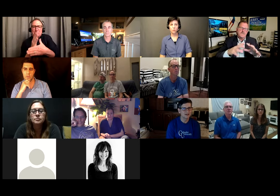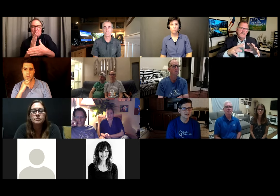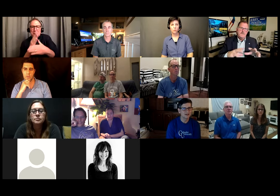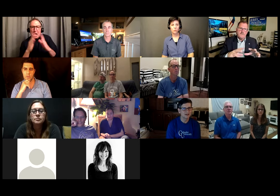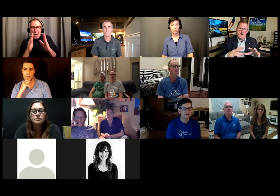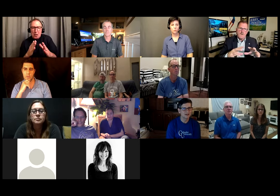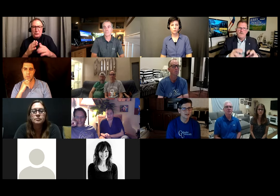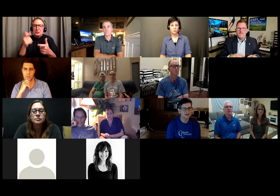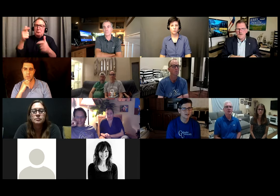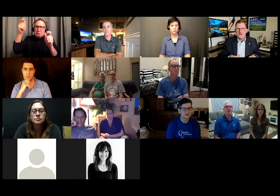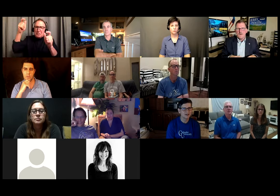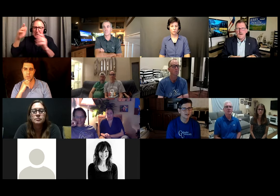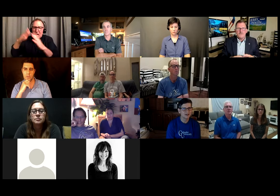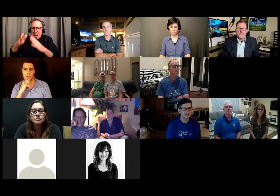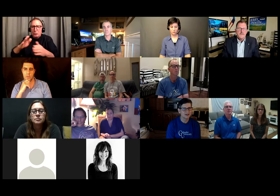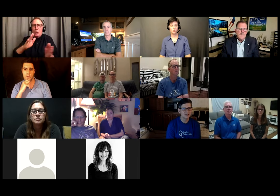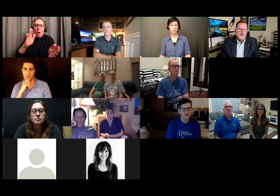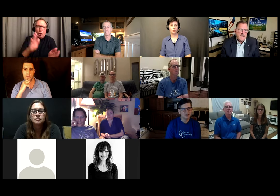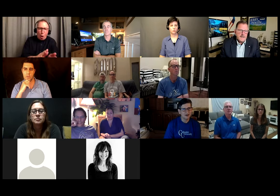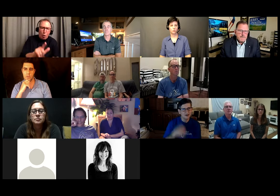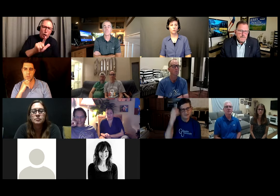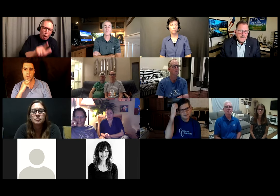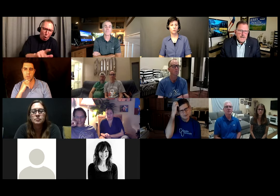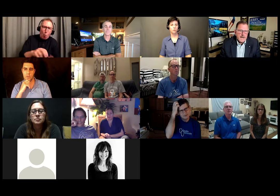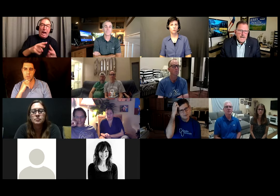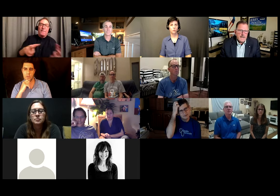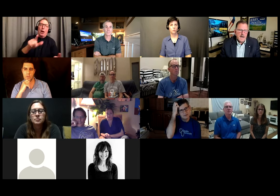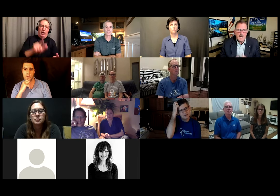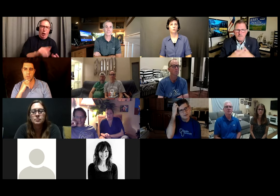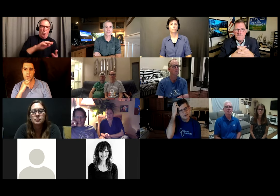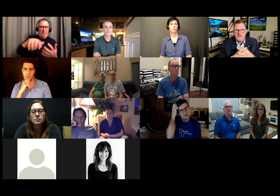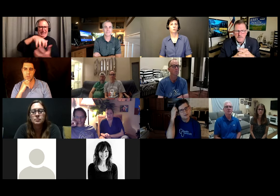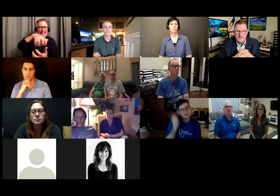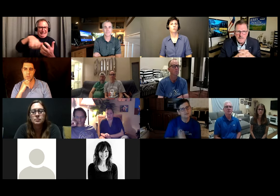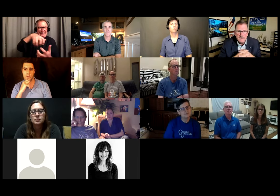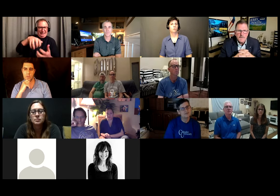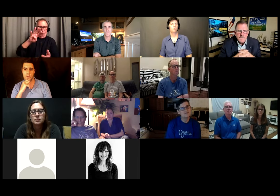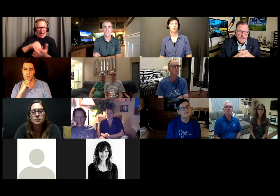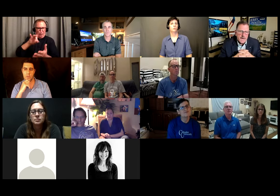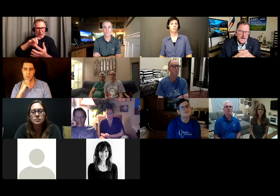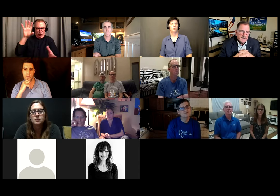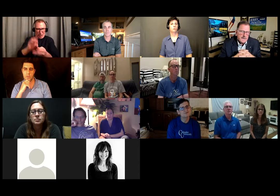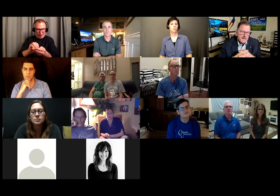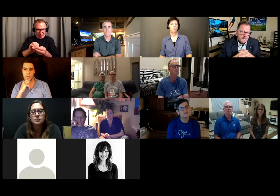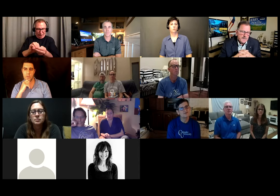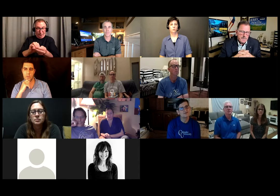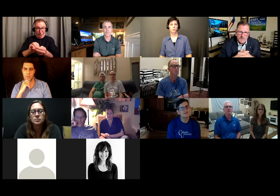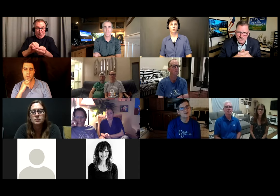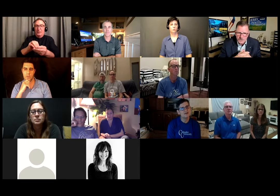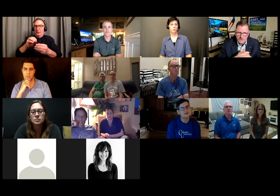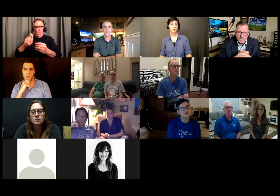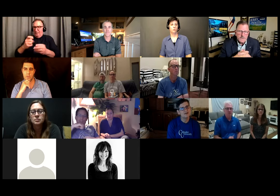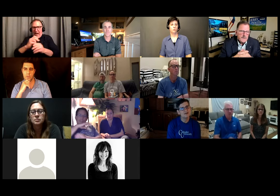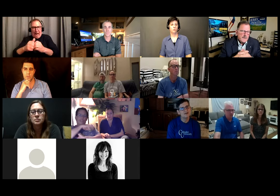homes, low and very low housing. And I am of the opinion that the